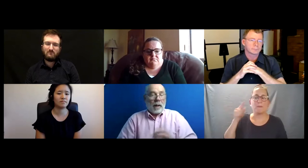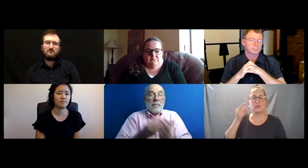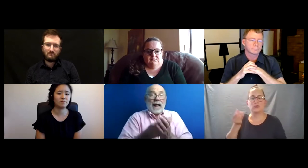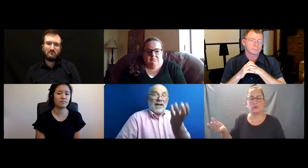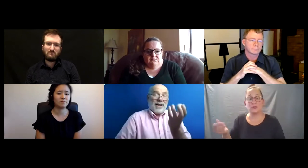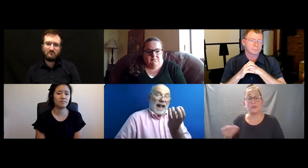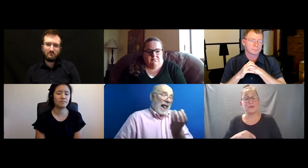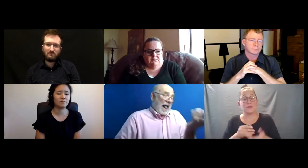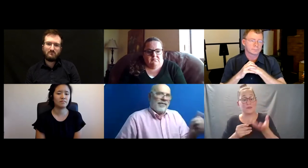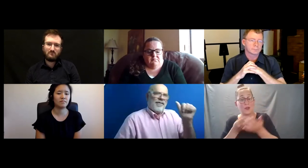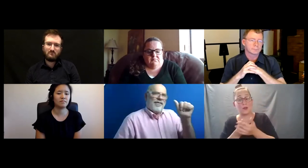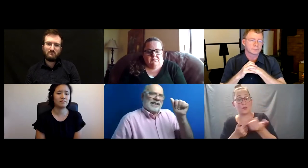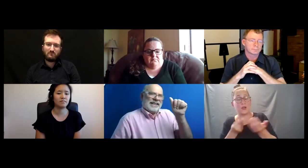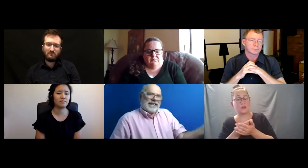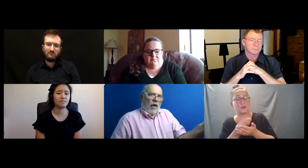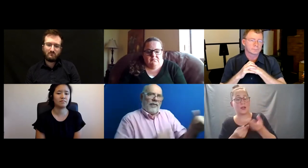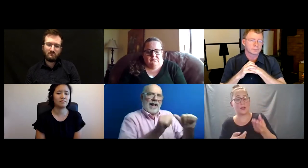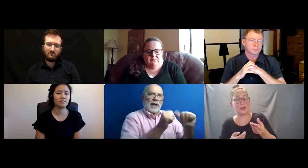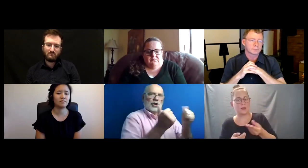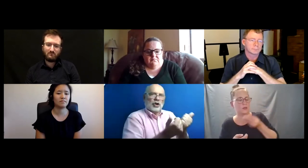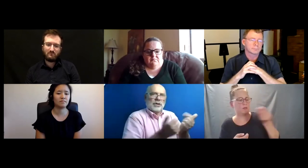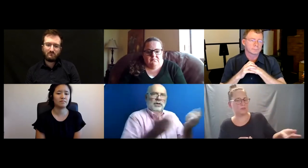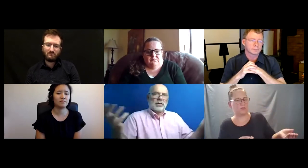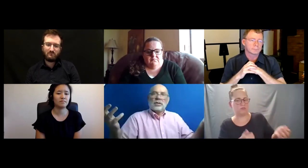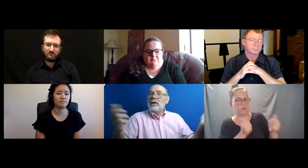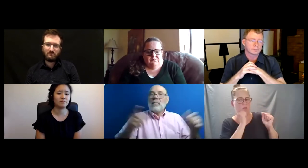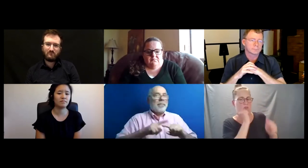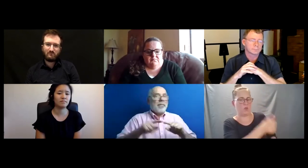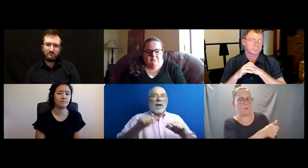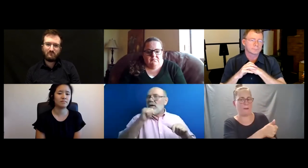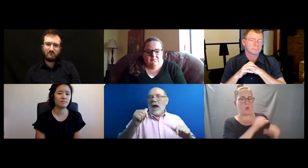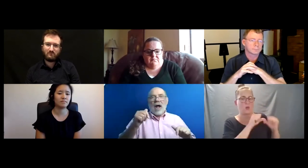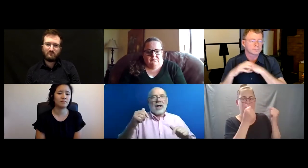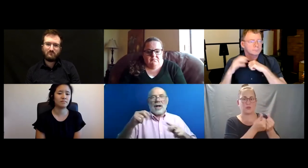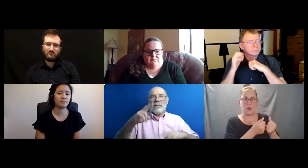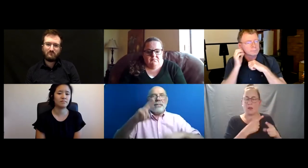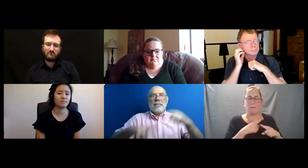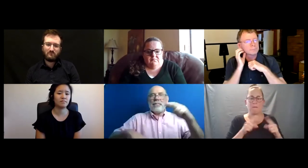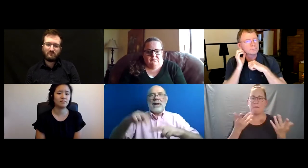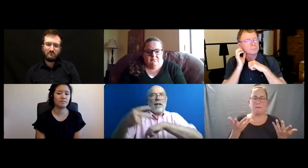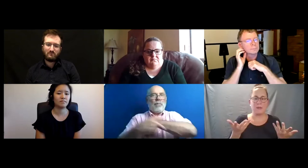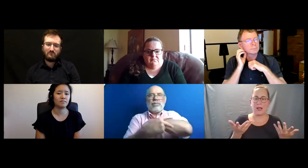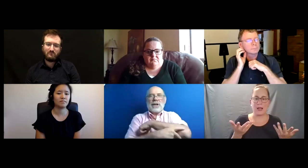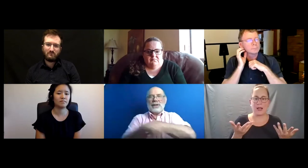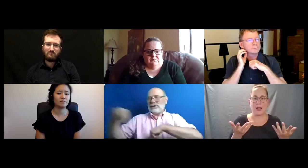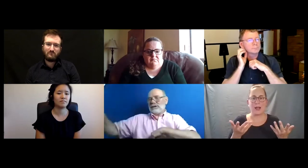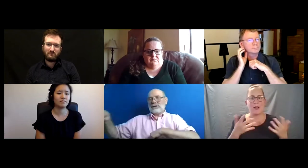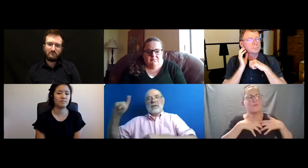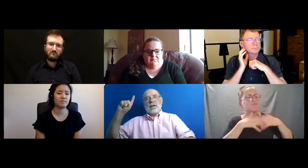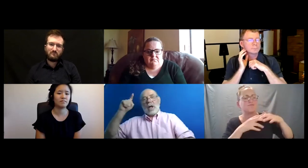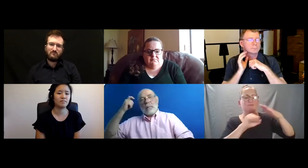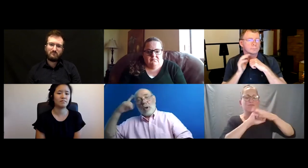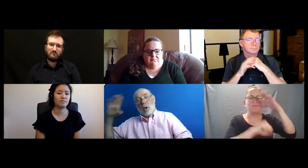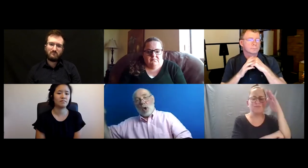Right. It's often, you know, monies will go to agencies or employers, but there are no bridges